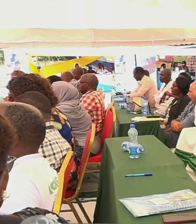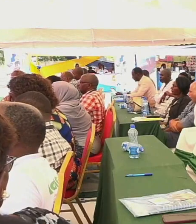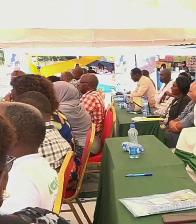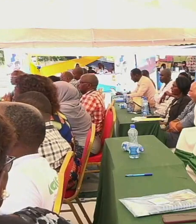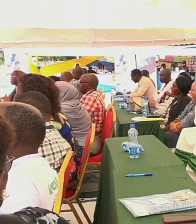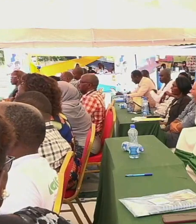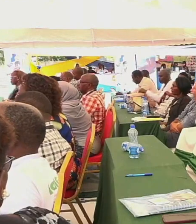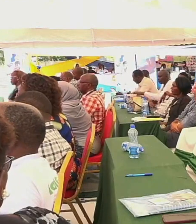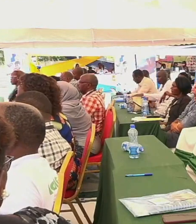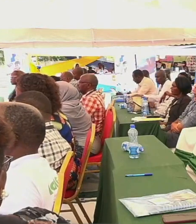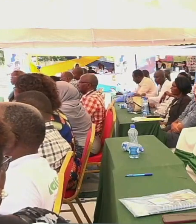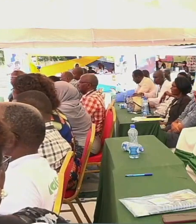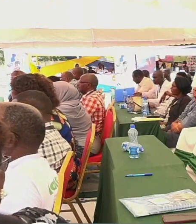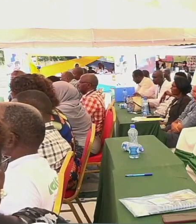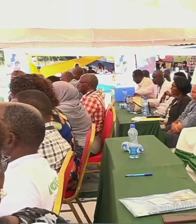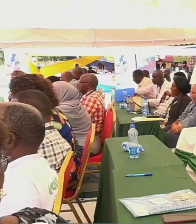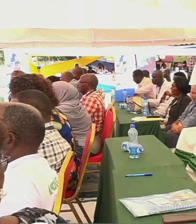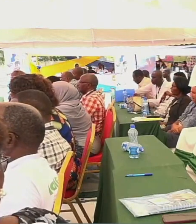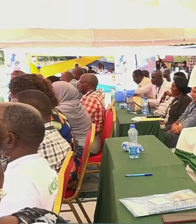And